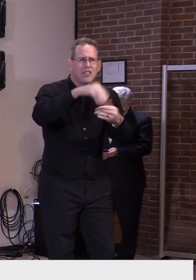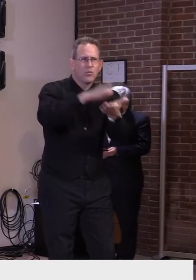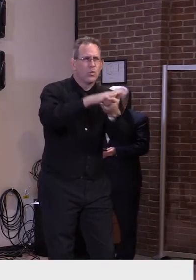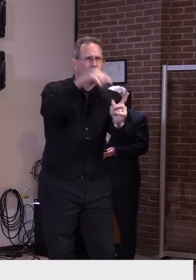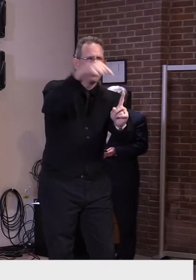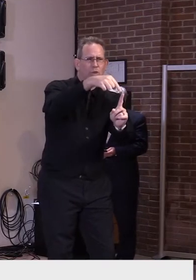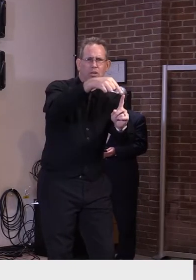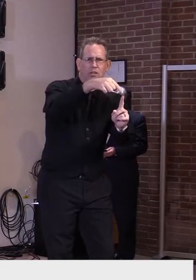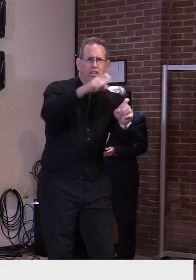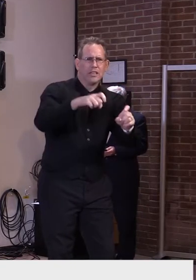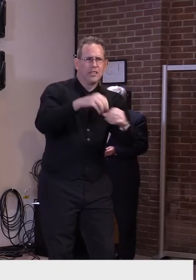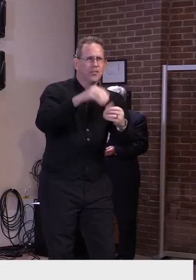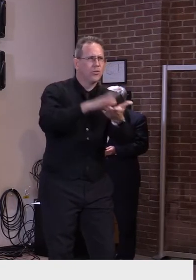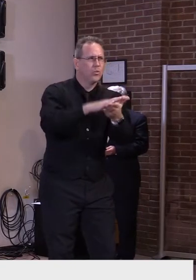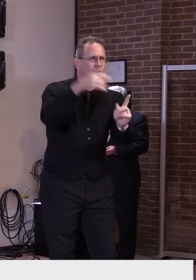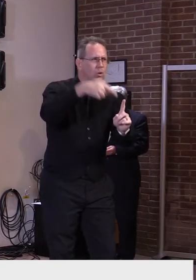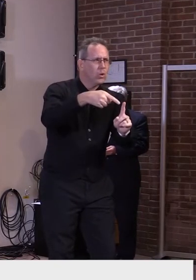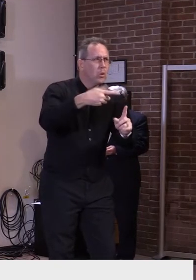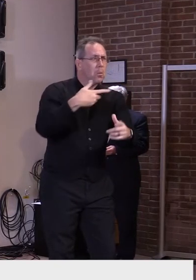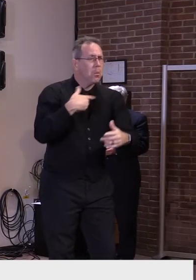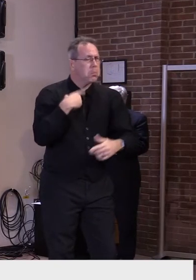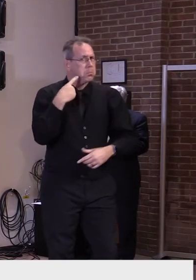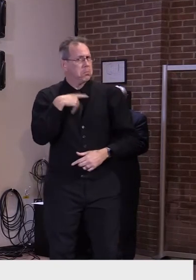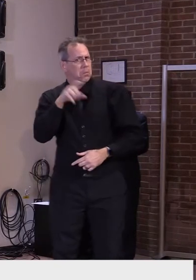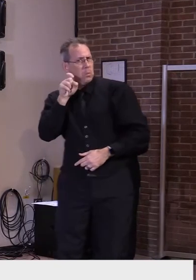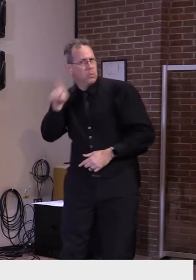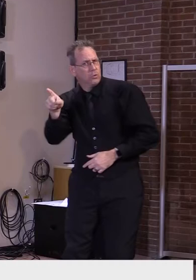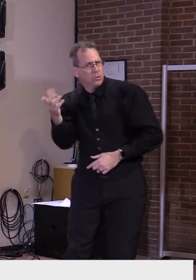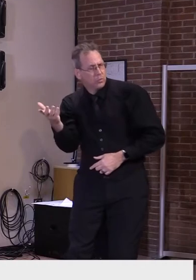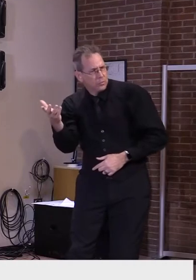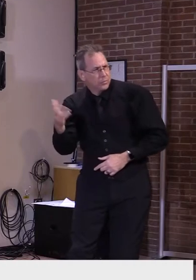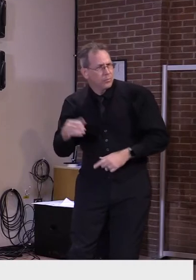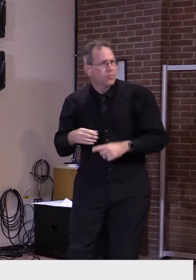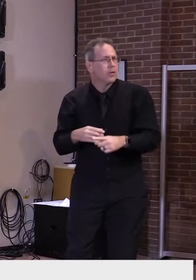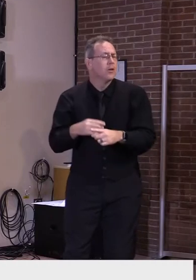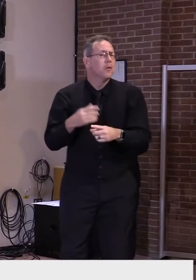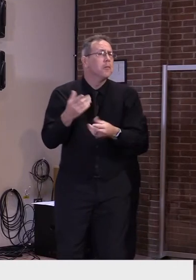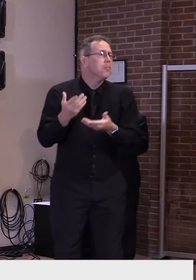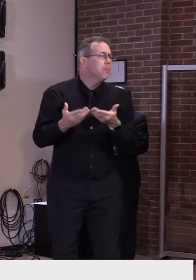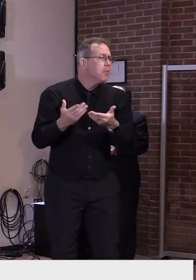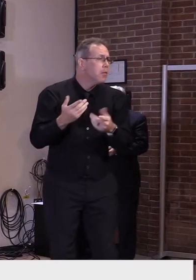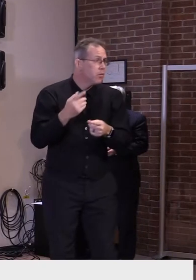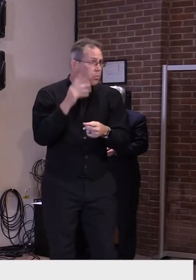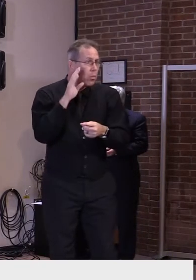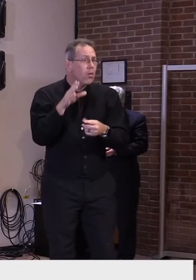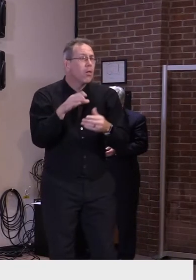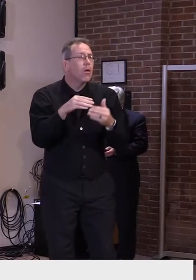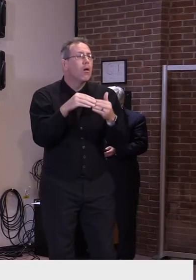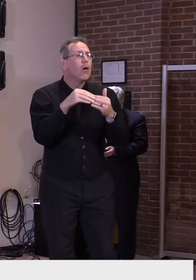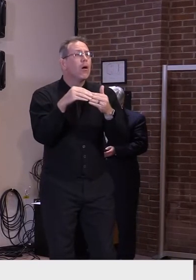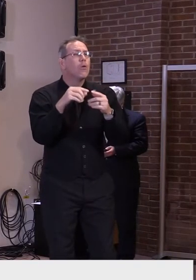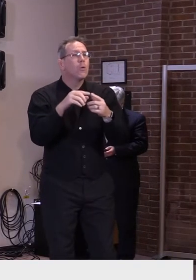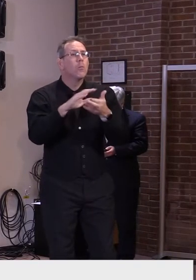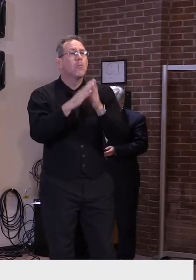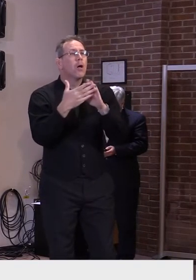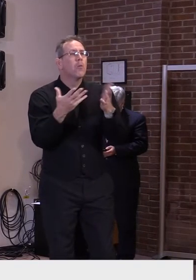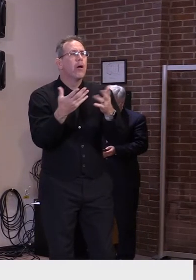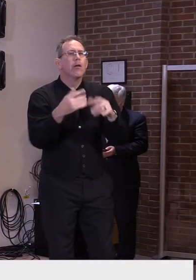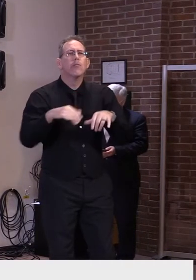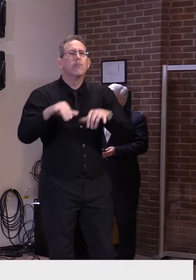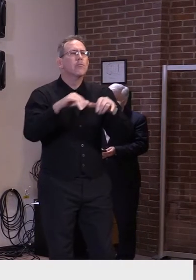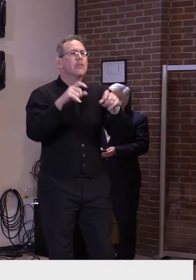this as maybe leading into later on a Test the State type of program for adults in the